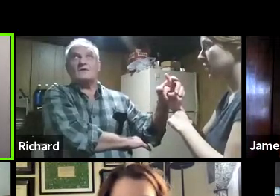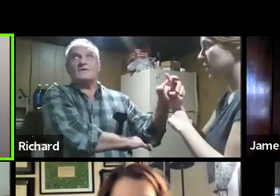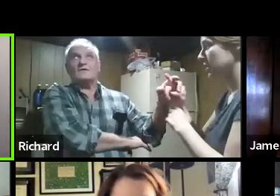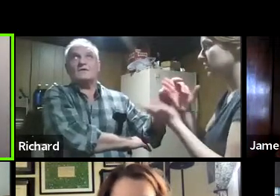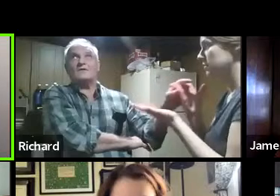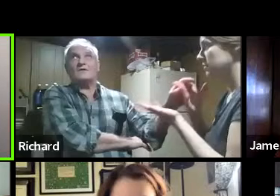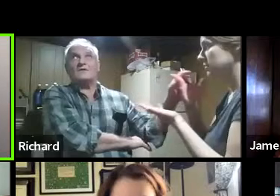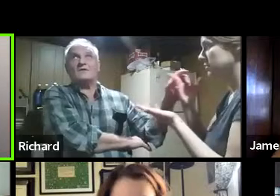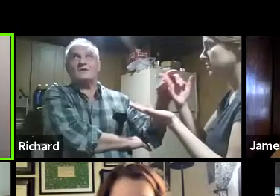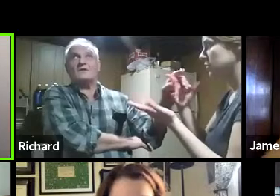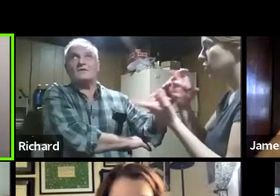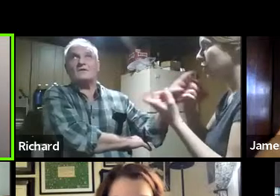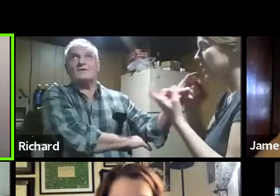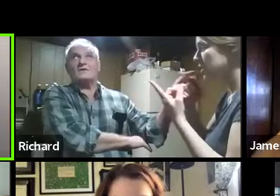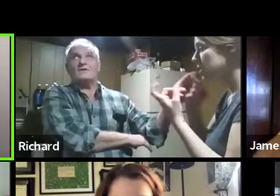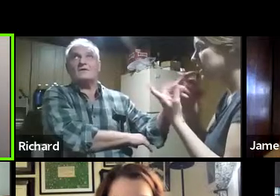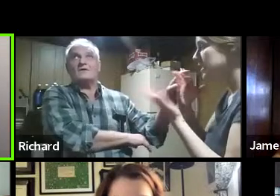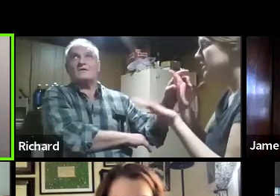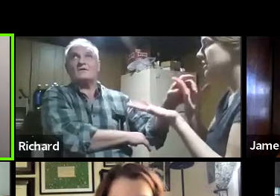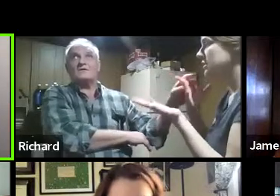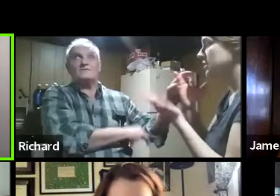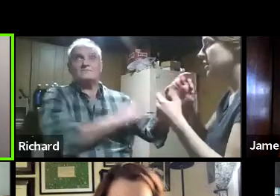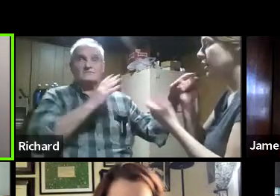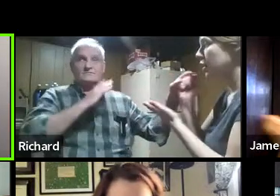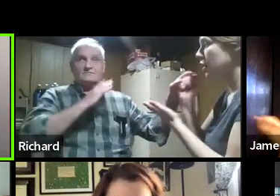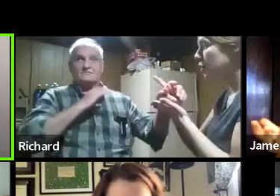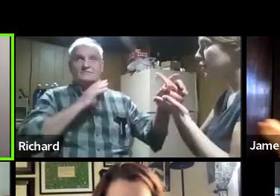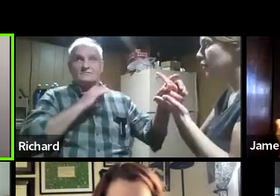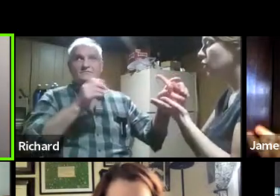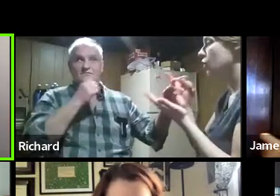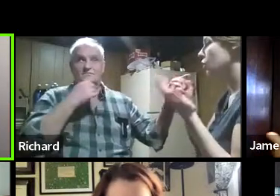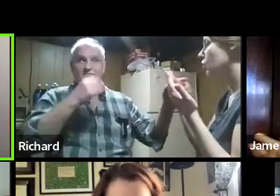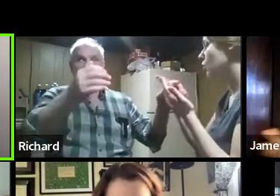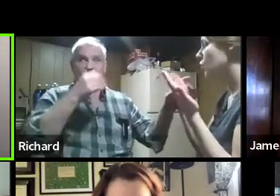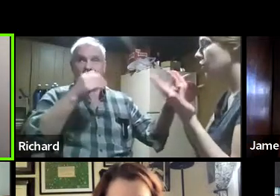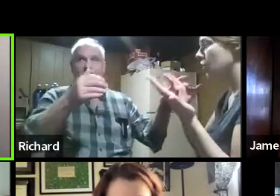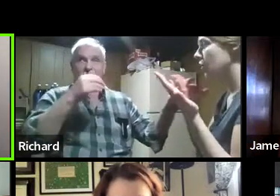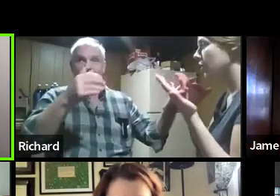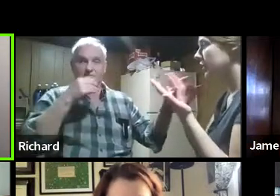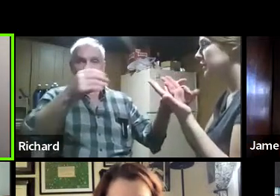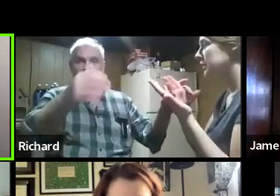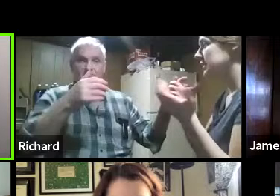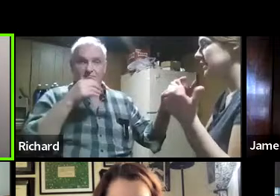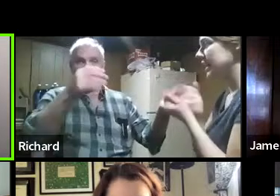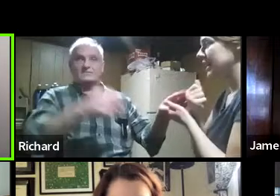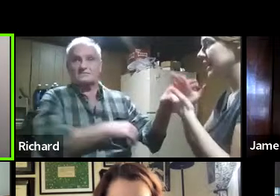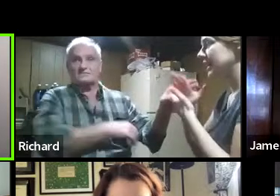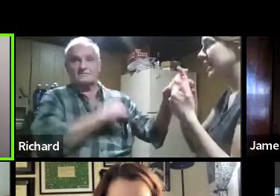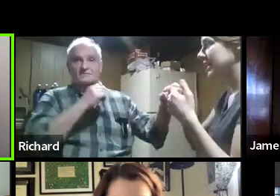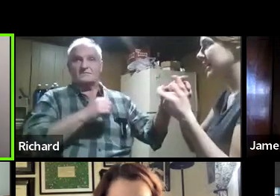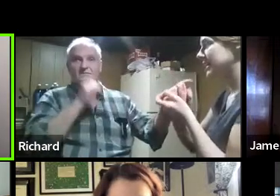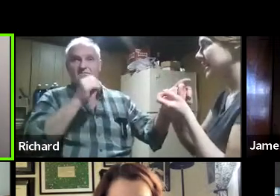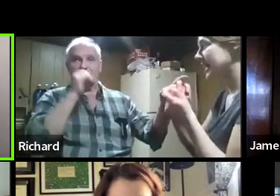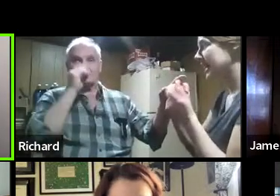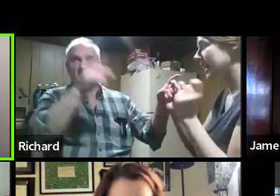Any questions, approvals? Are there things that need to be edited?